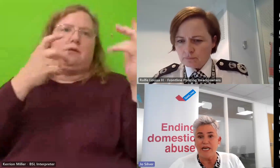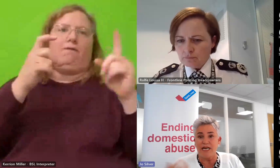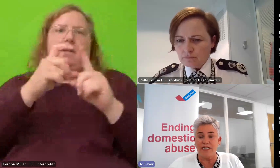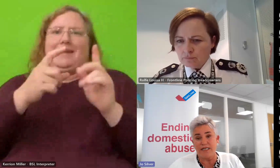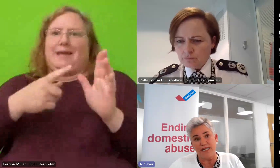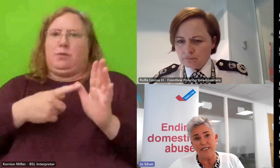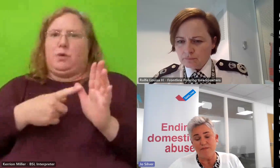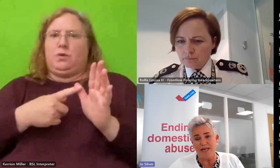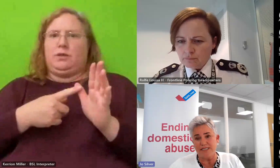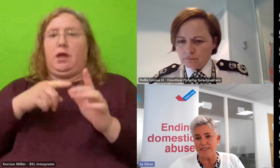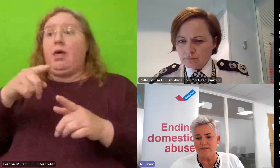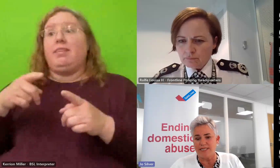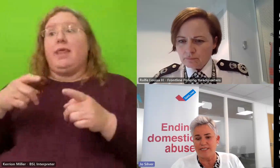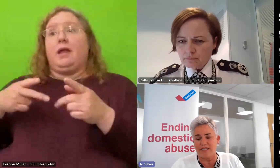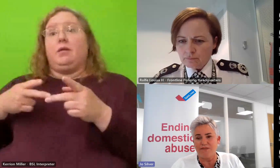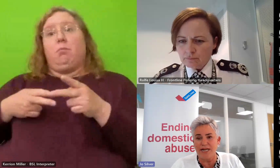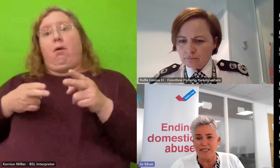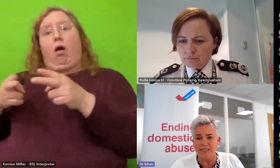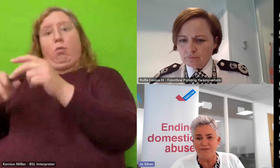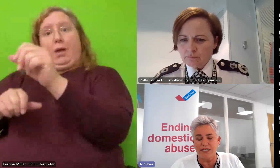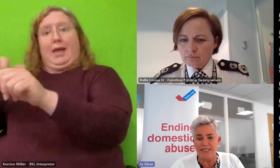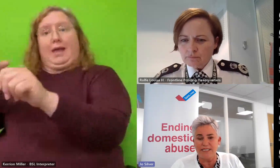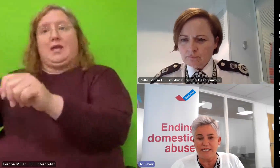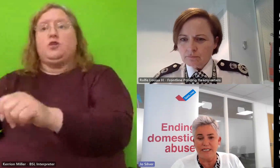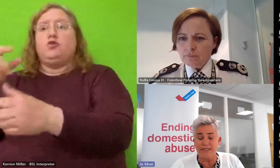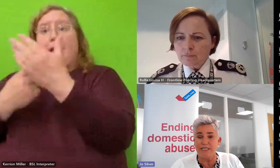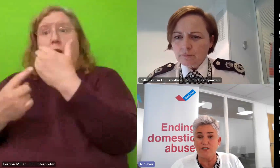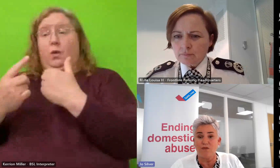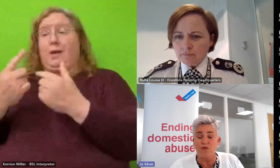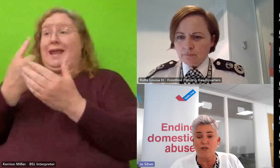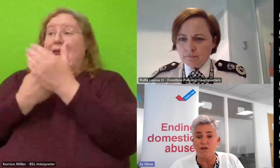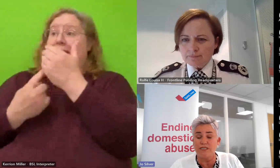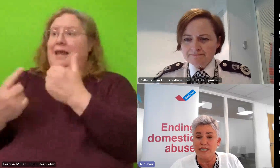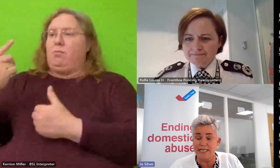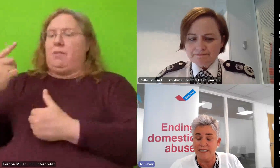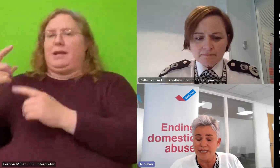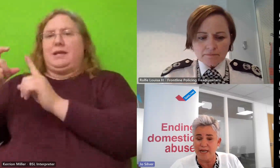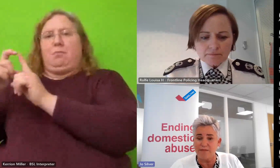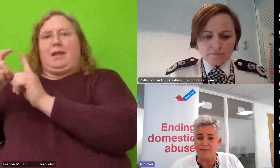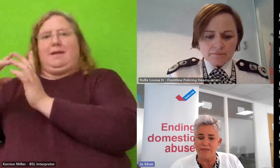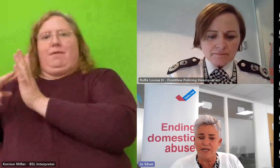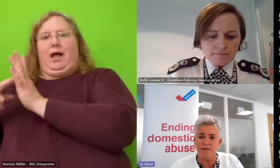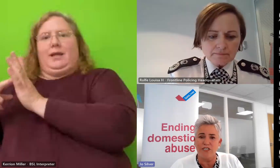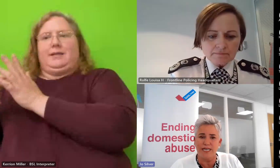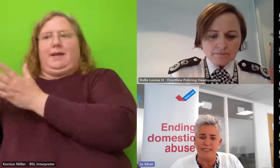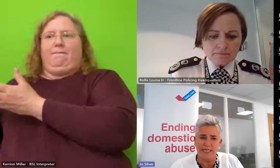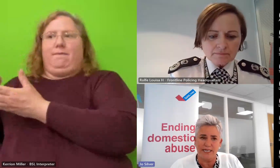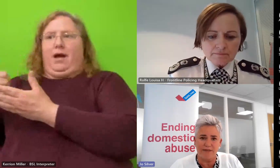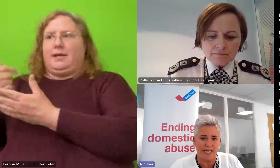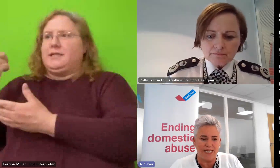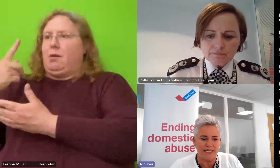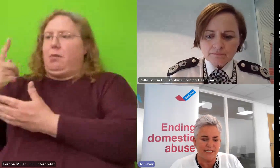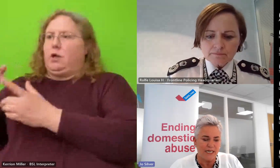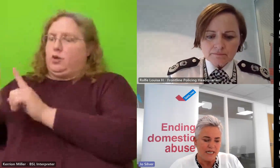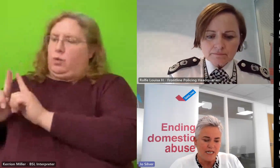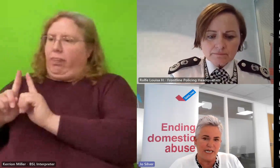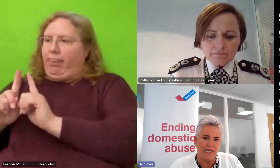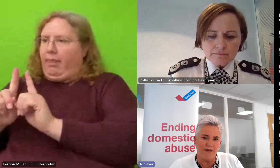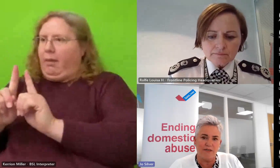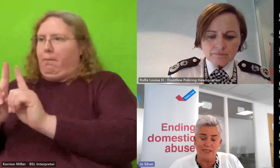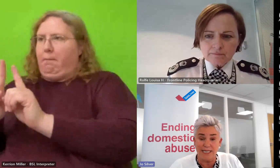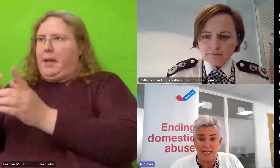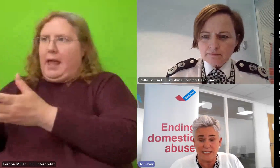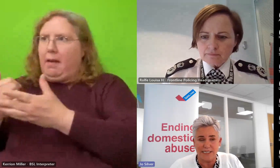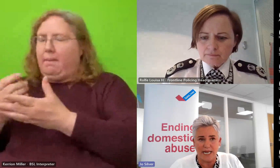include independent domestic violence advisor, somebody to walk alongside them and help them negotiate and navigate